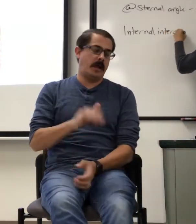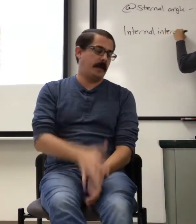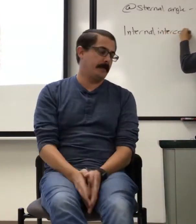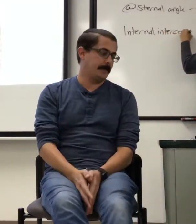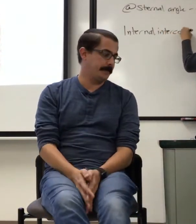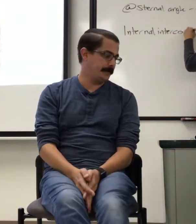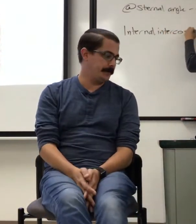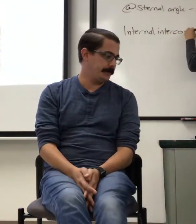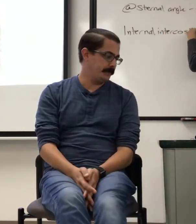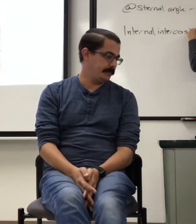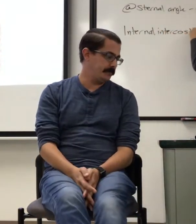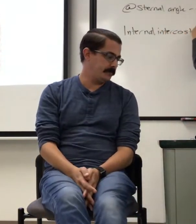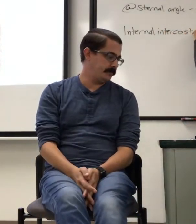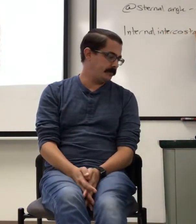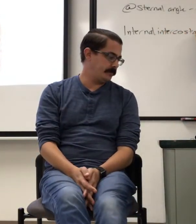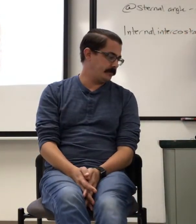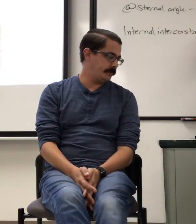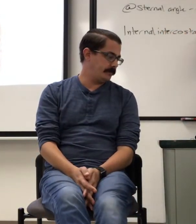intercostals